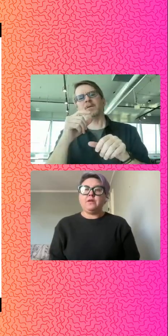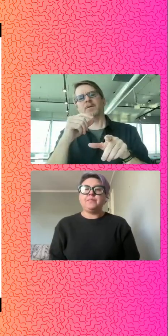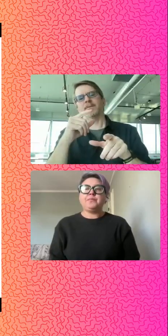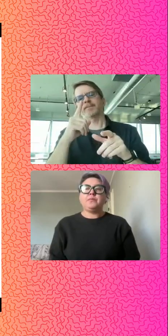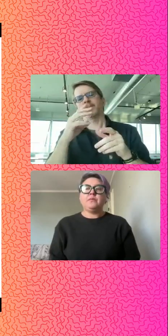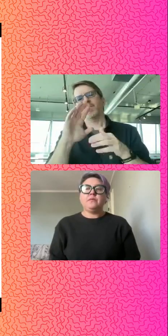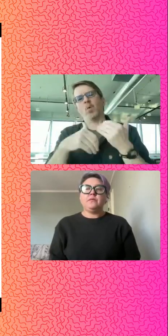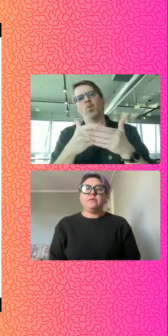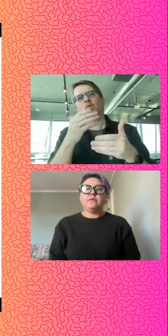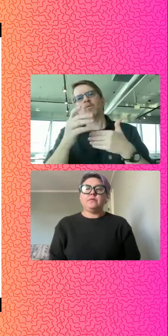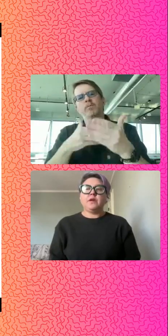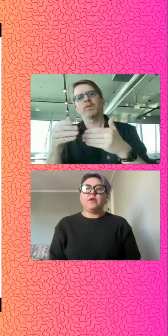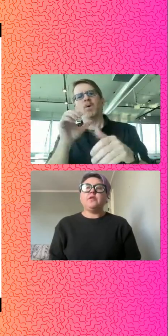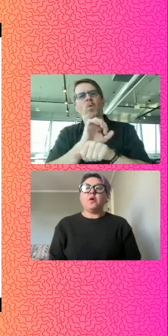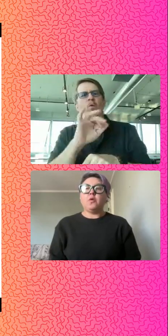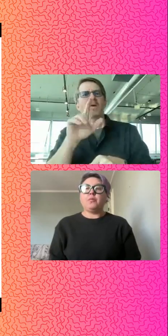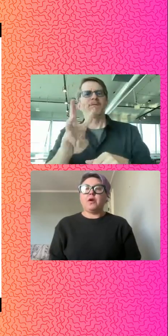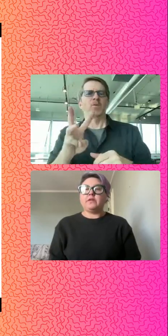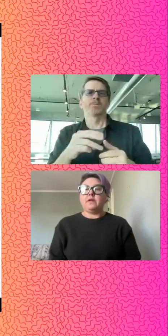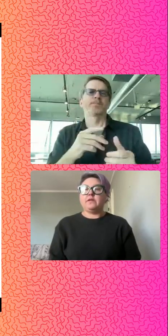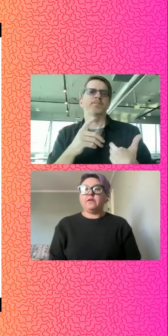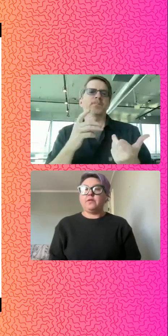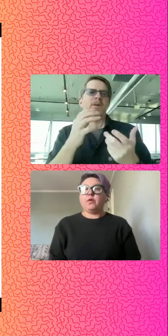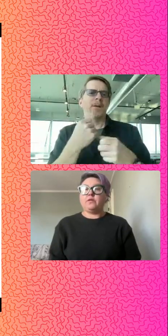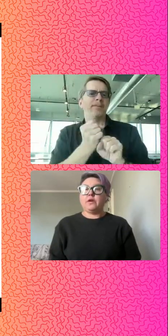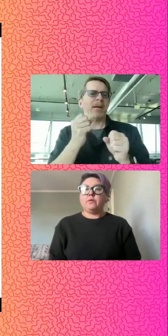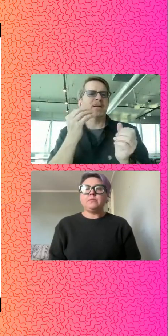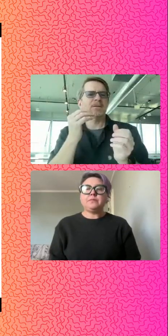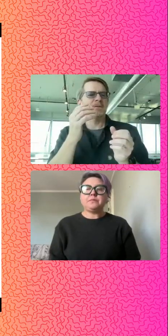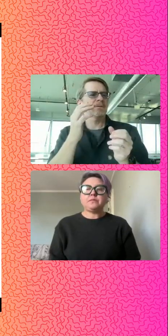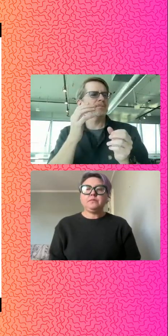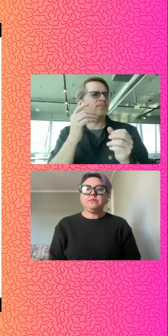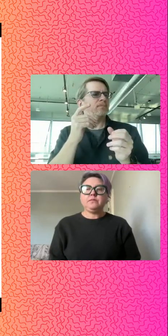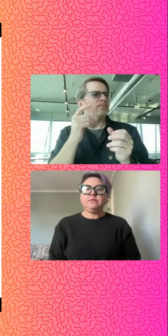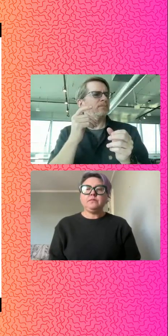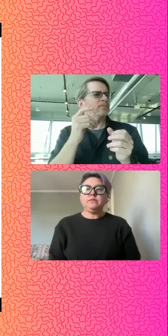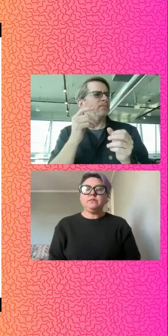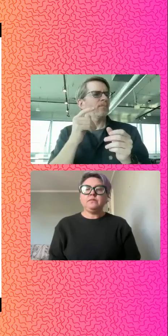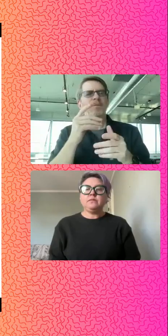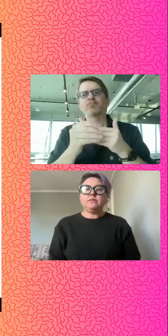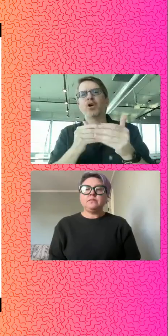with the whole process of the workflow,